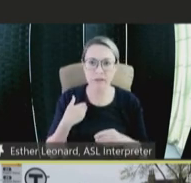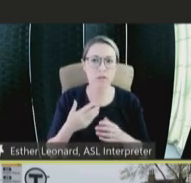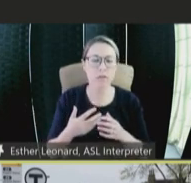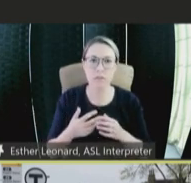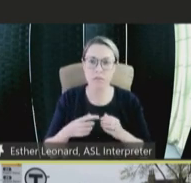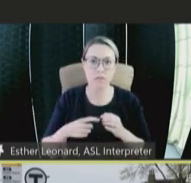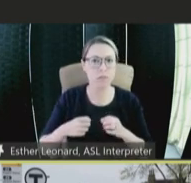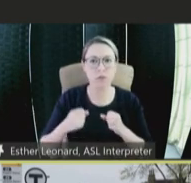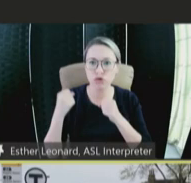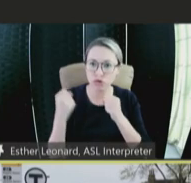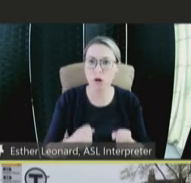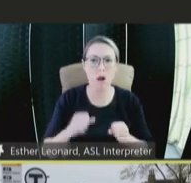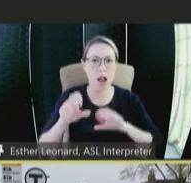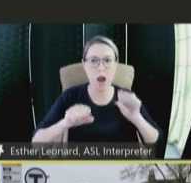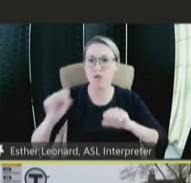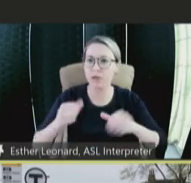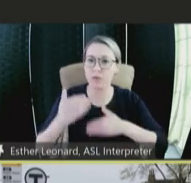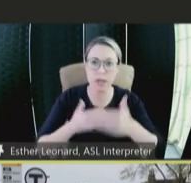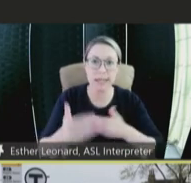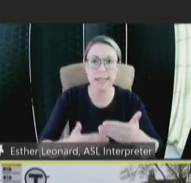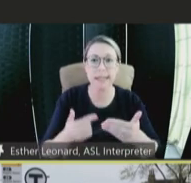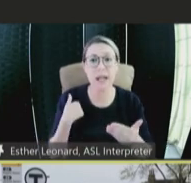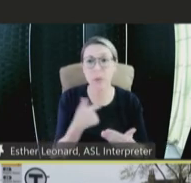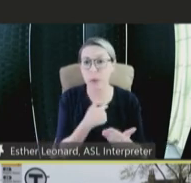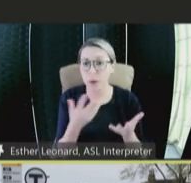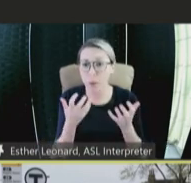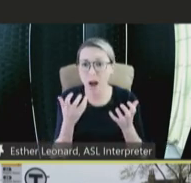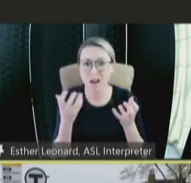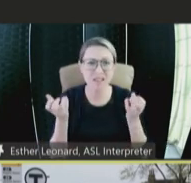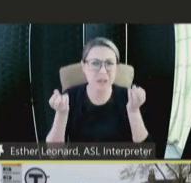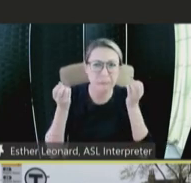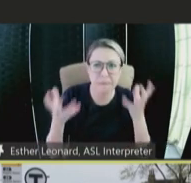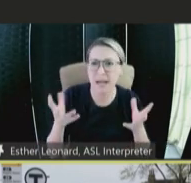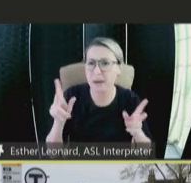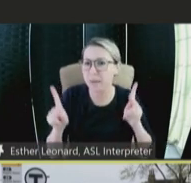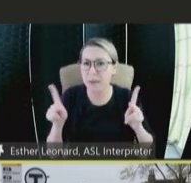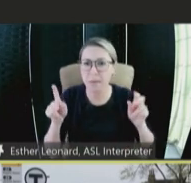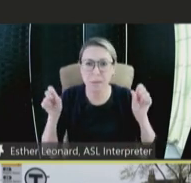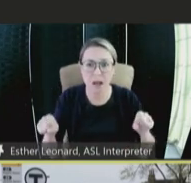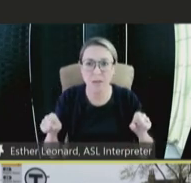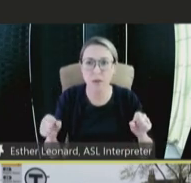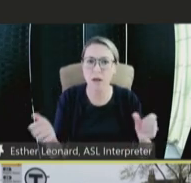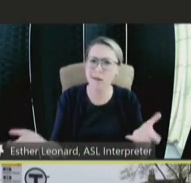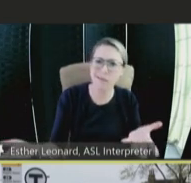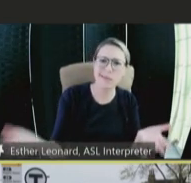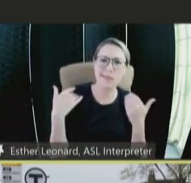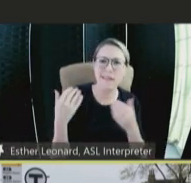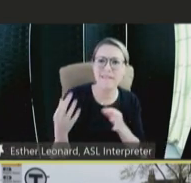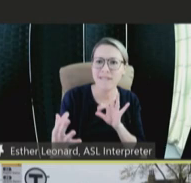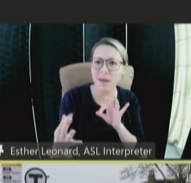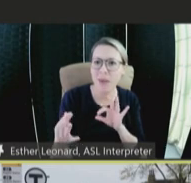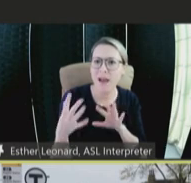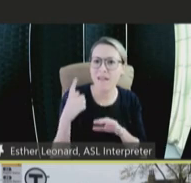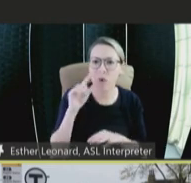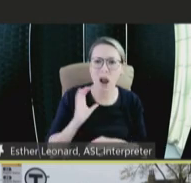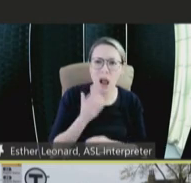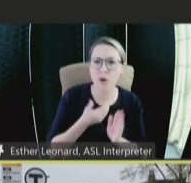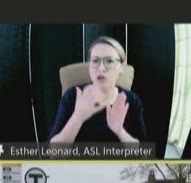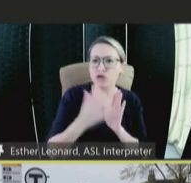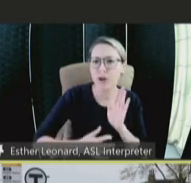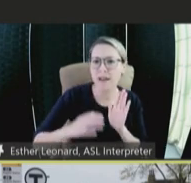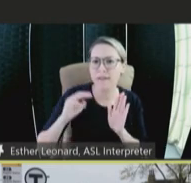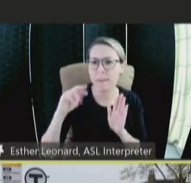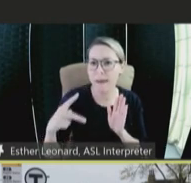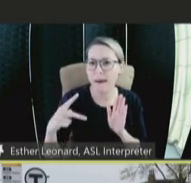process. We really want as many folks as possible to be able to provide input on our draft map and help us shape